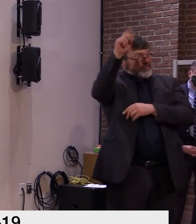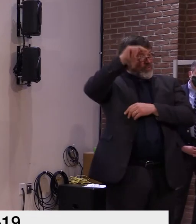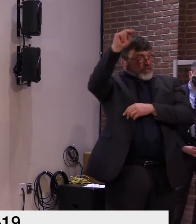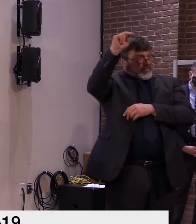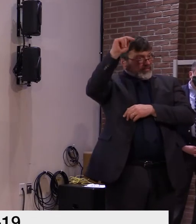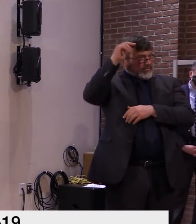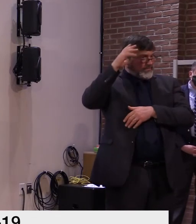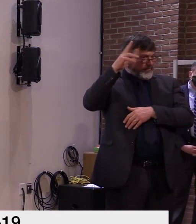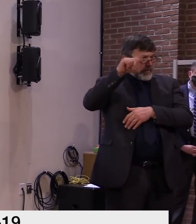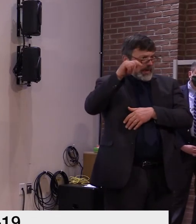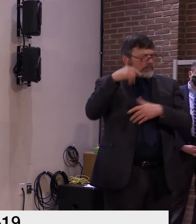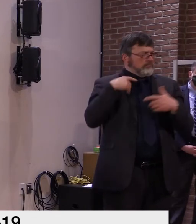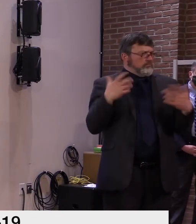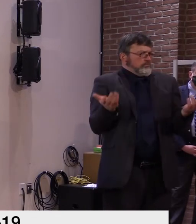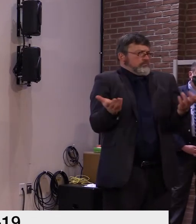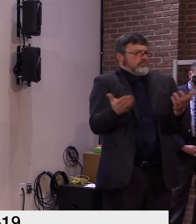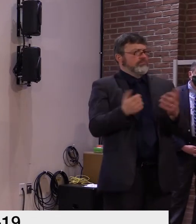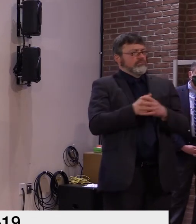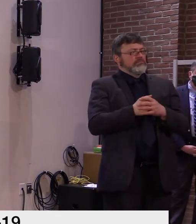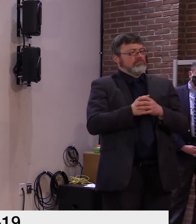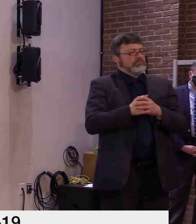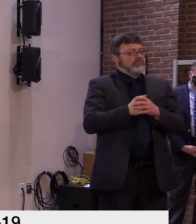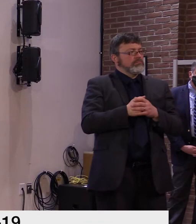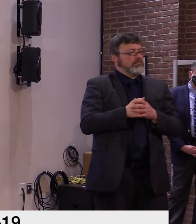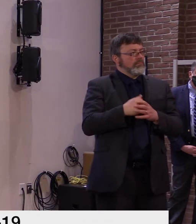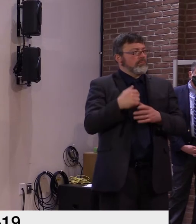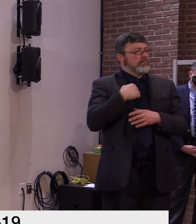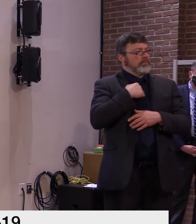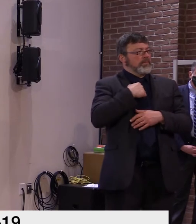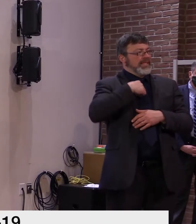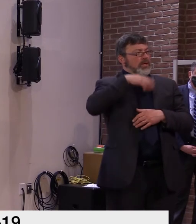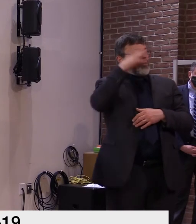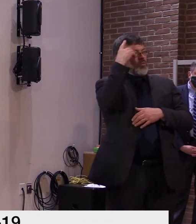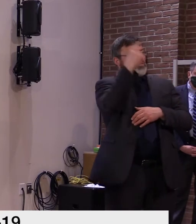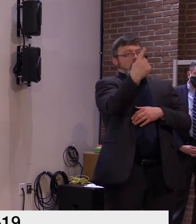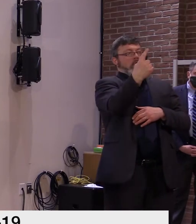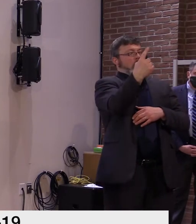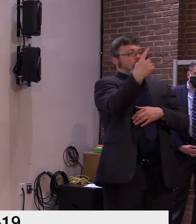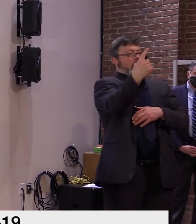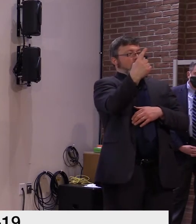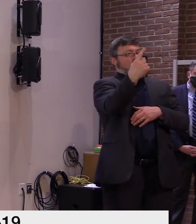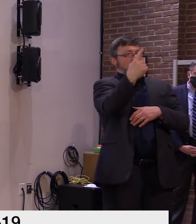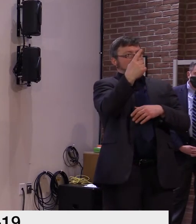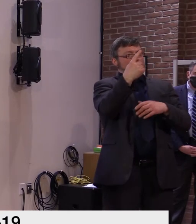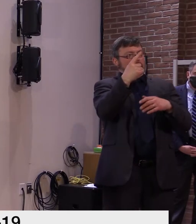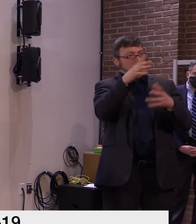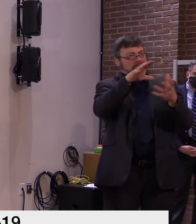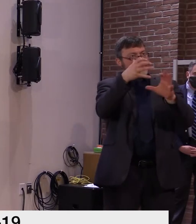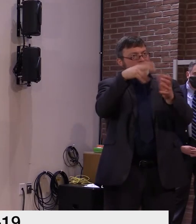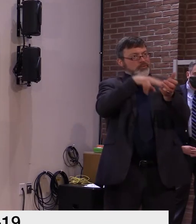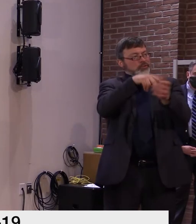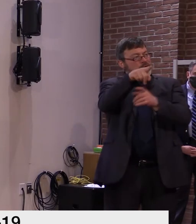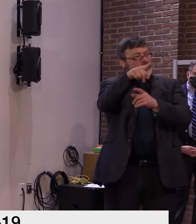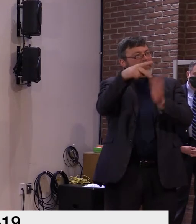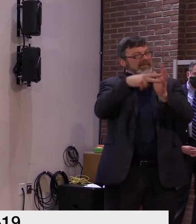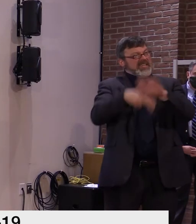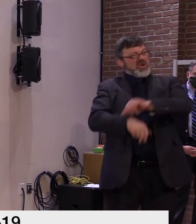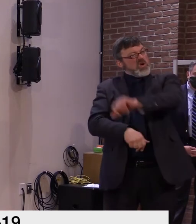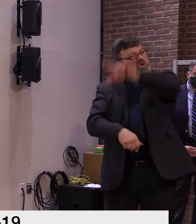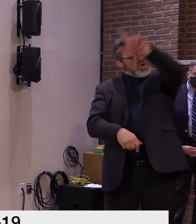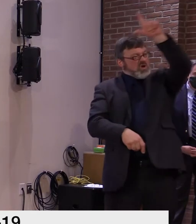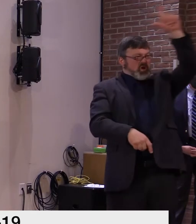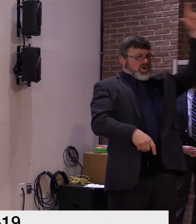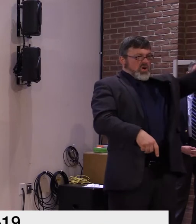overcharacterize the healthcare sector as reluctant to conform to what's been regarded as evidence-based